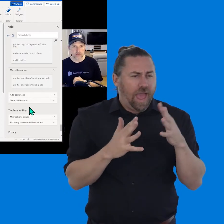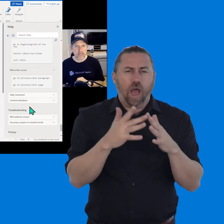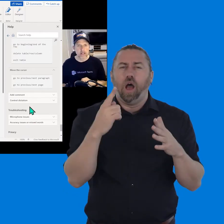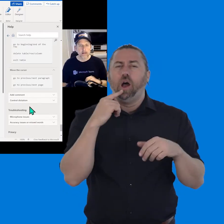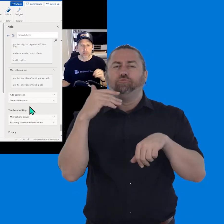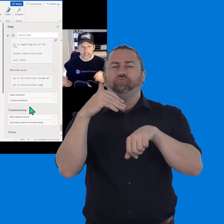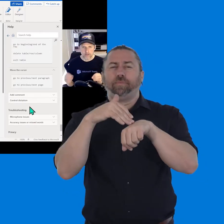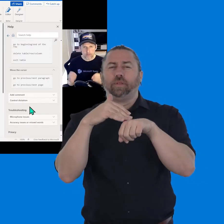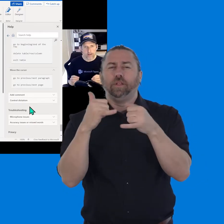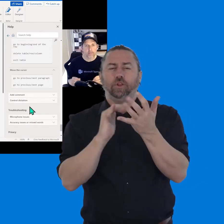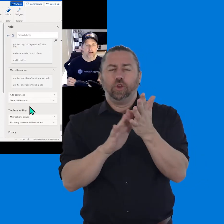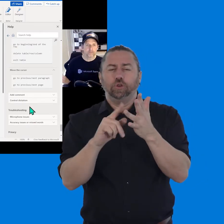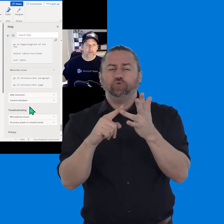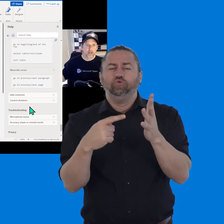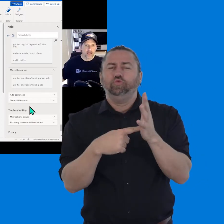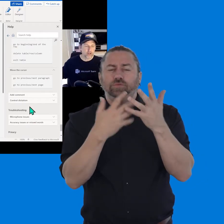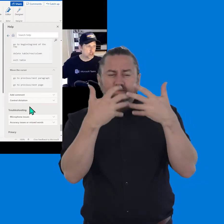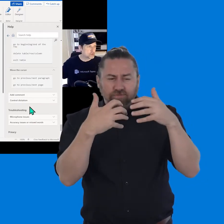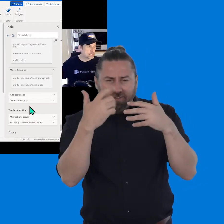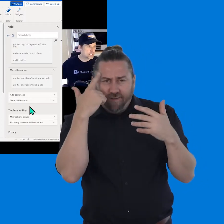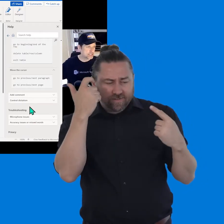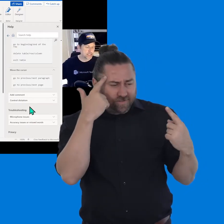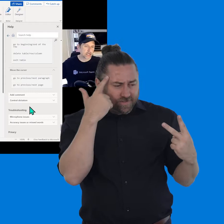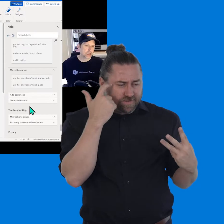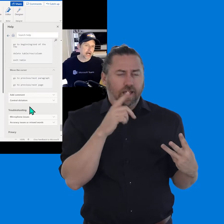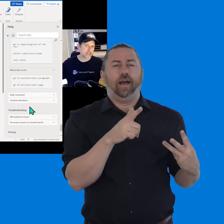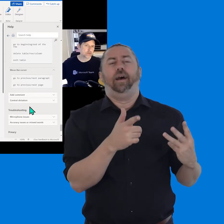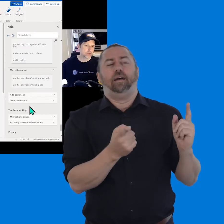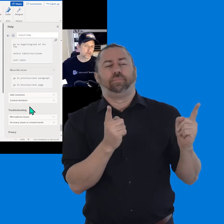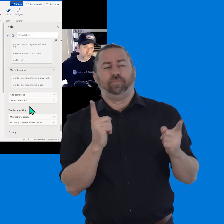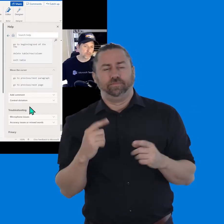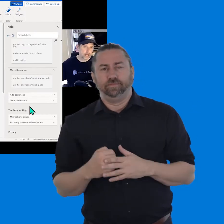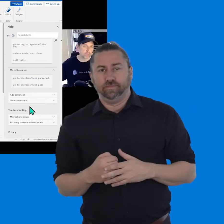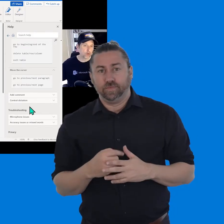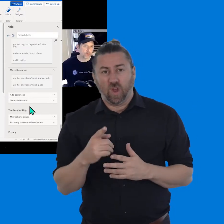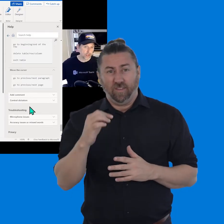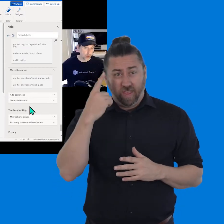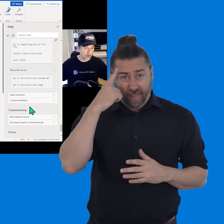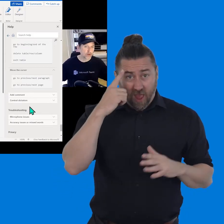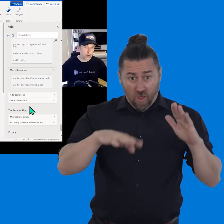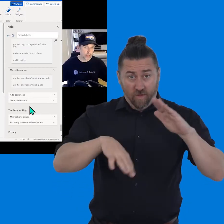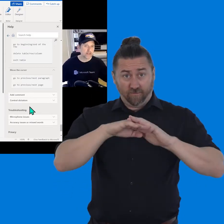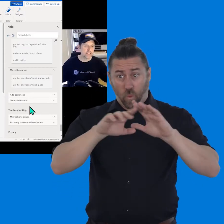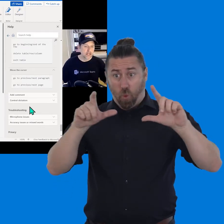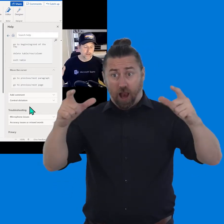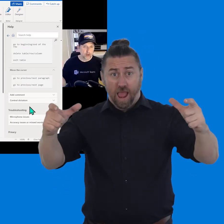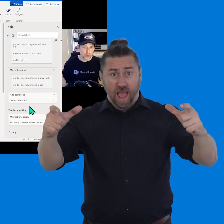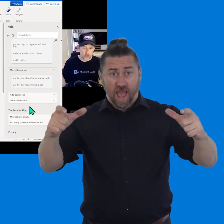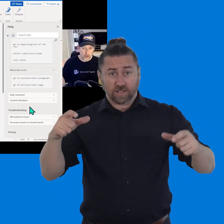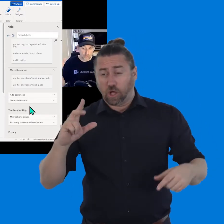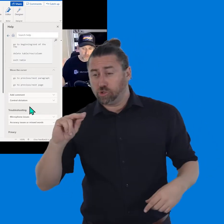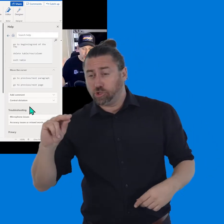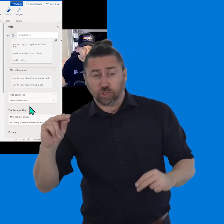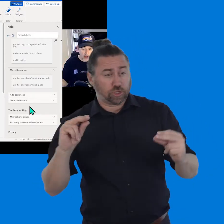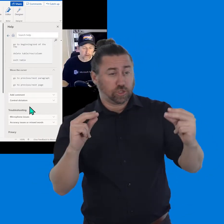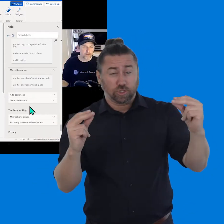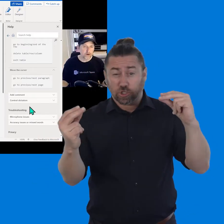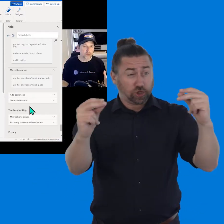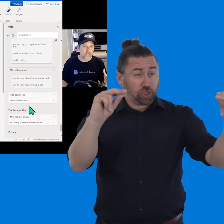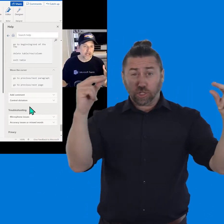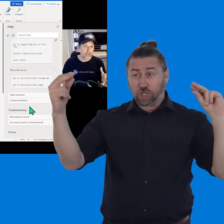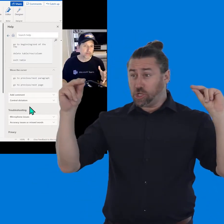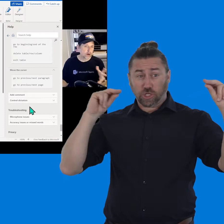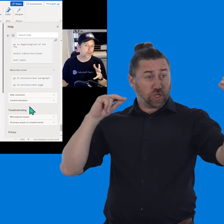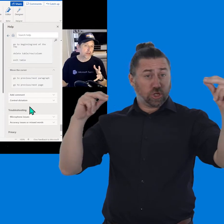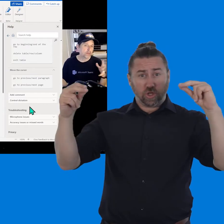kinds of things. Please remember that, using this in a classroom full of people with a lot of noise, then your